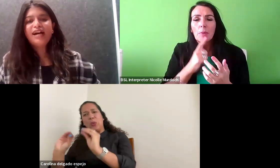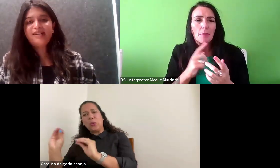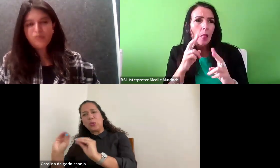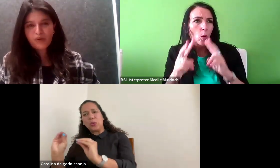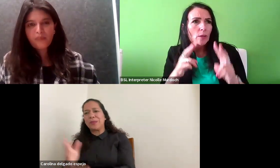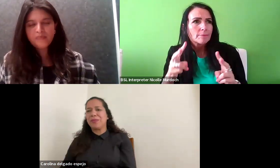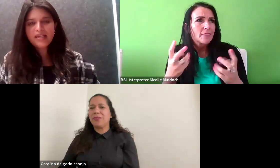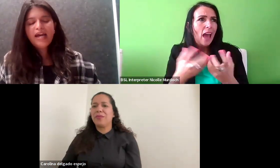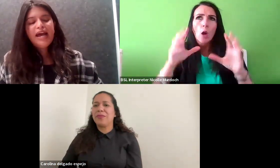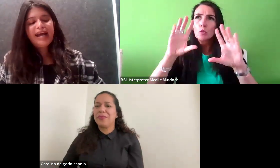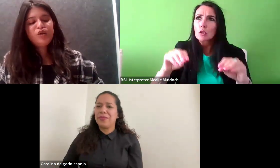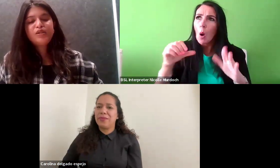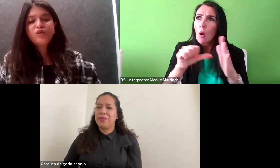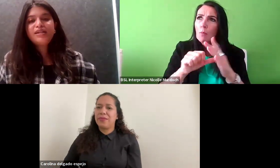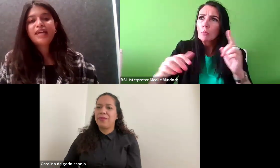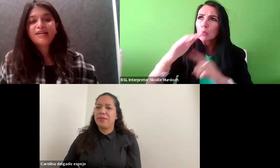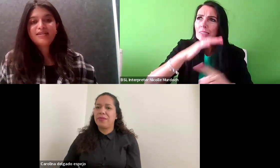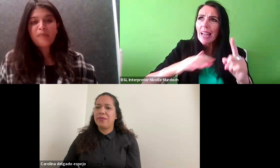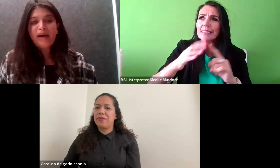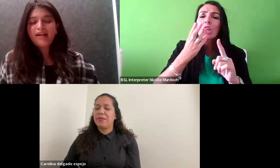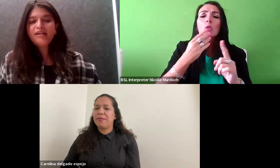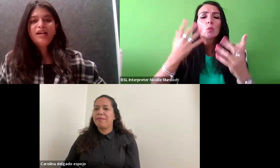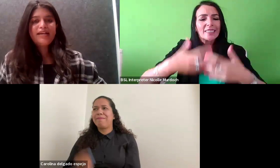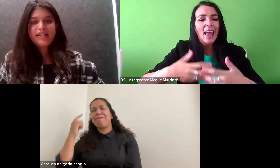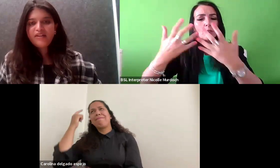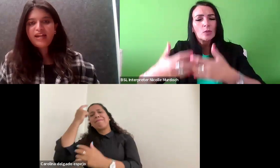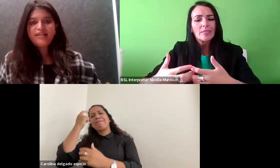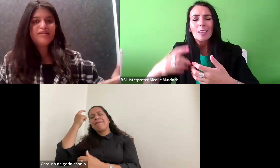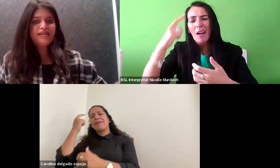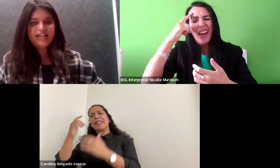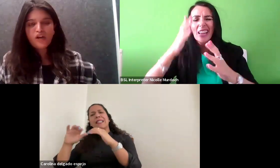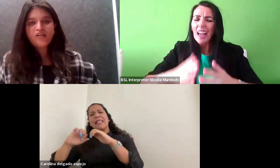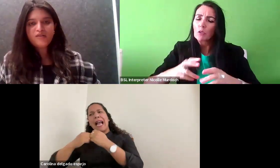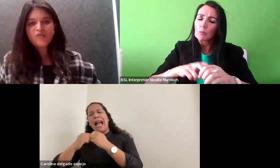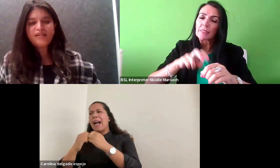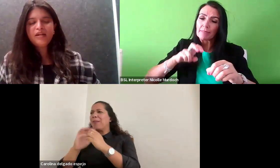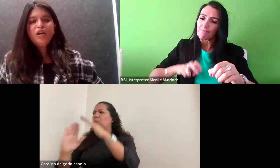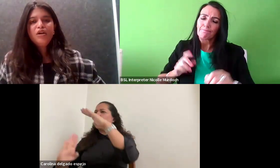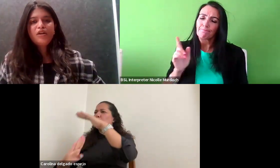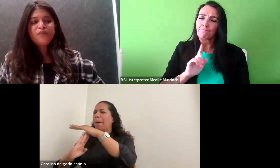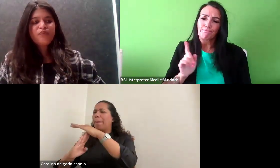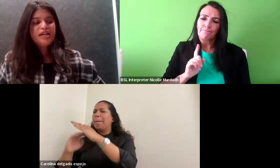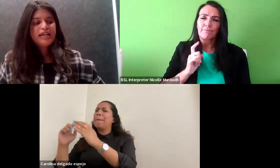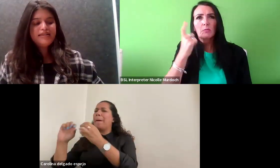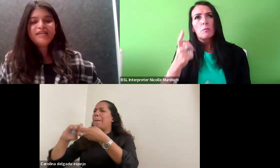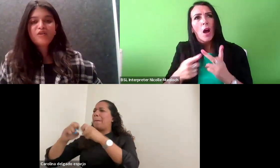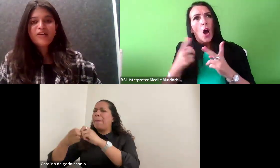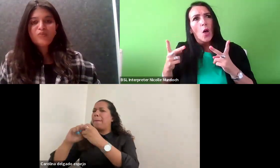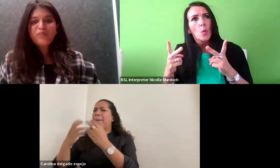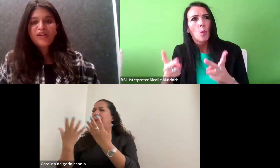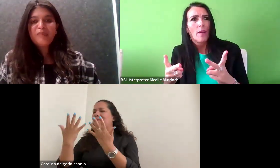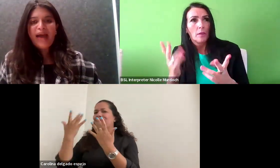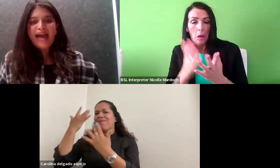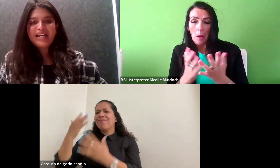the societal problems, I think we do need to take a step back as innovators and technologists to see, is this